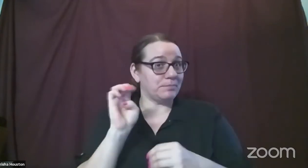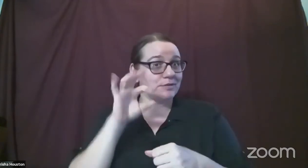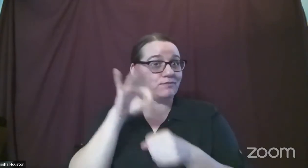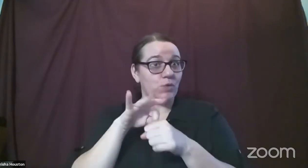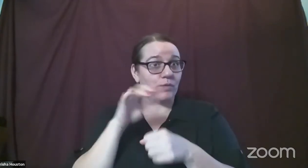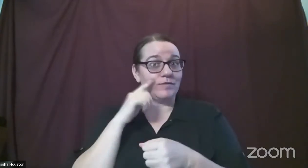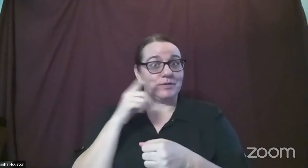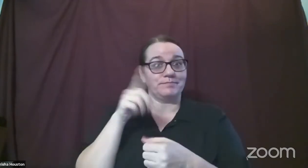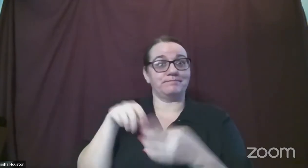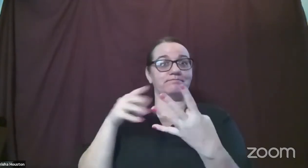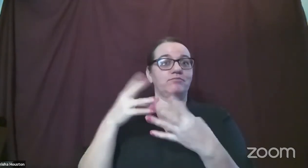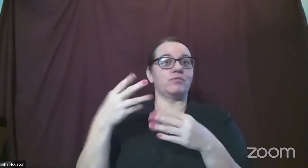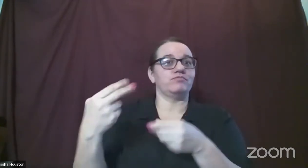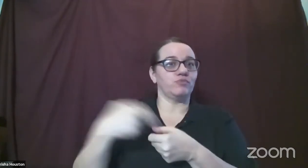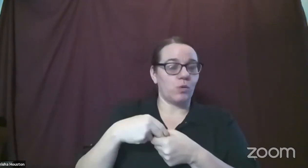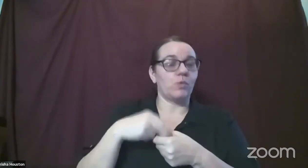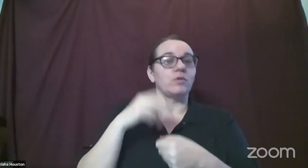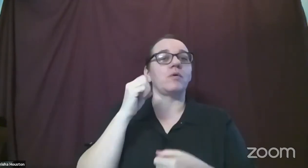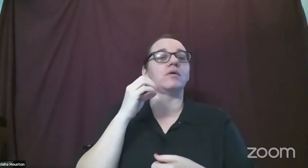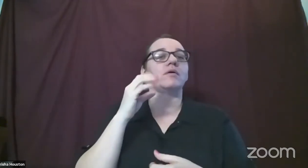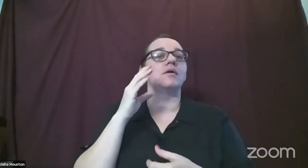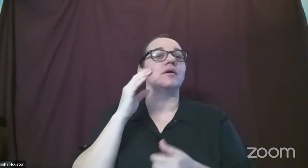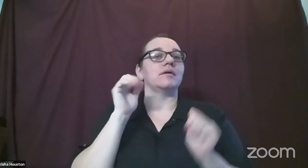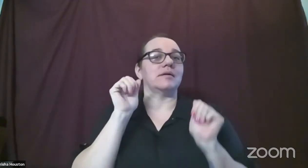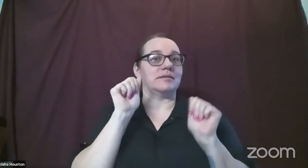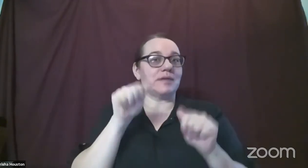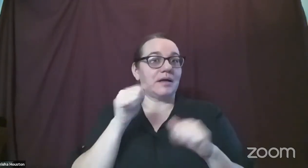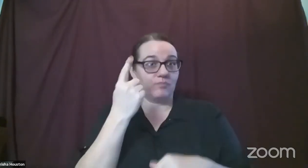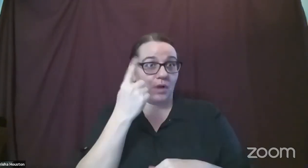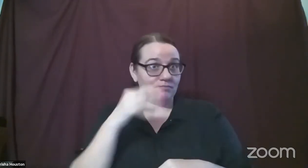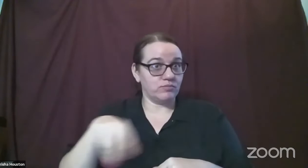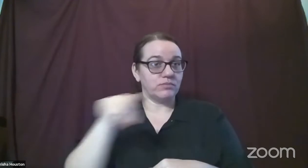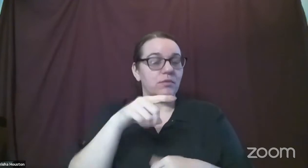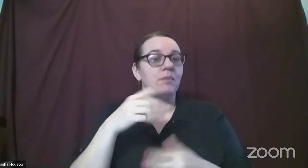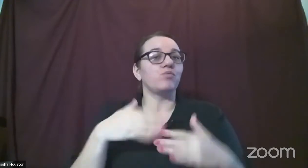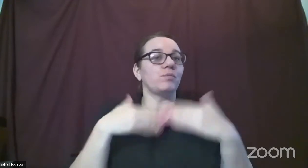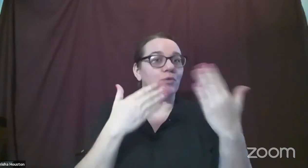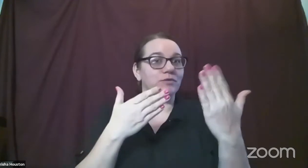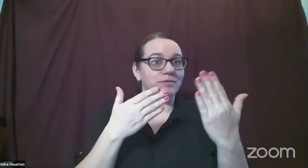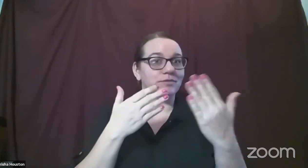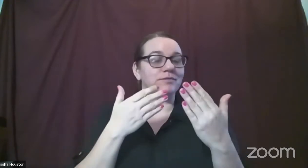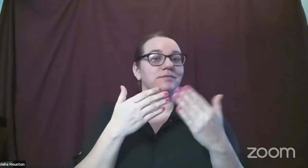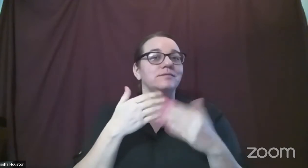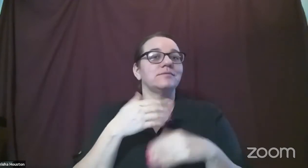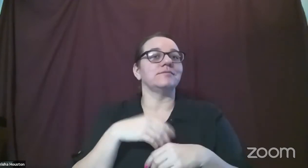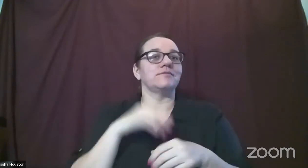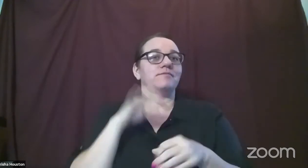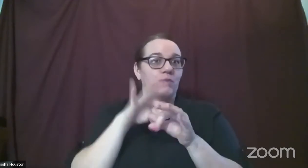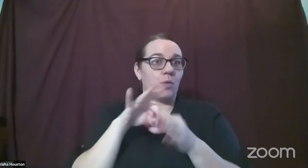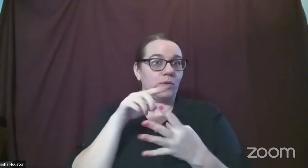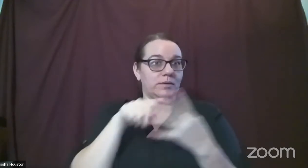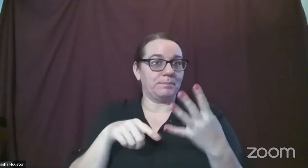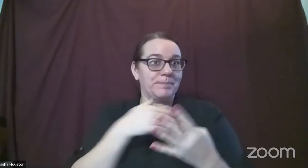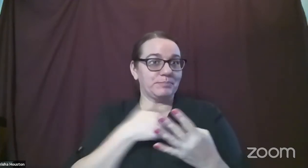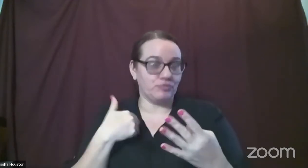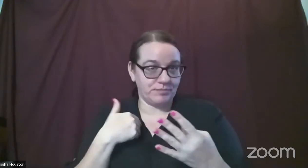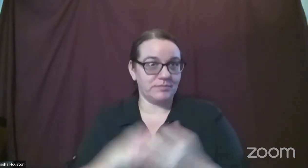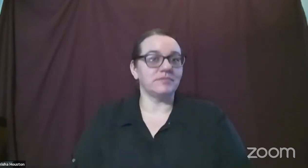I would like to do is do an emergency vote allowing those members to join. I'm wondering if I could have a